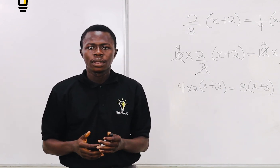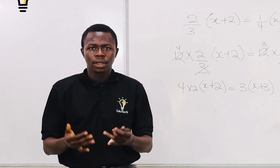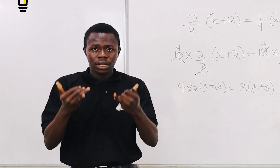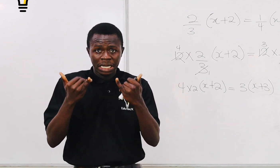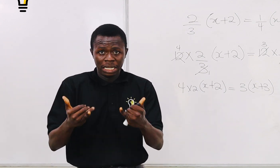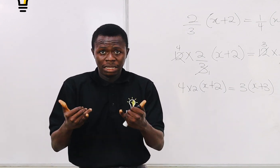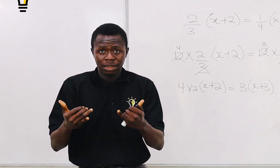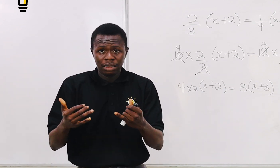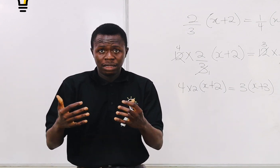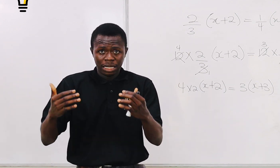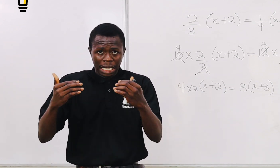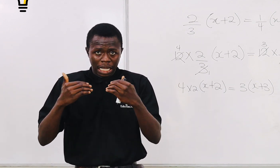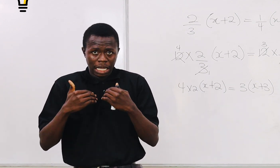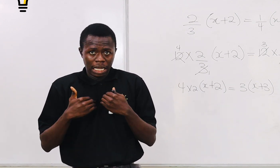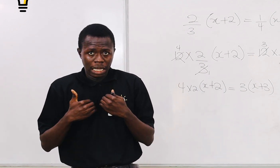bracket. Now,